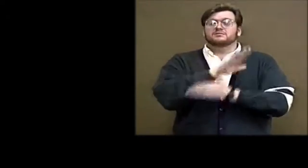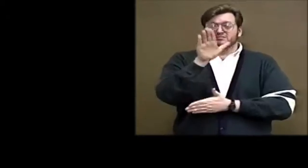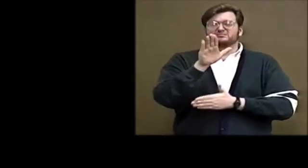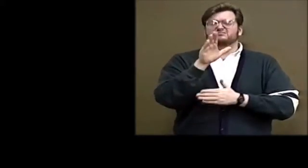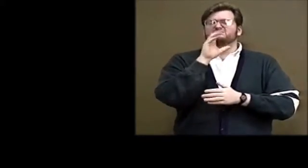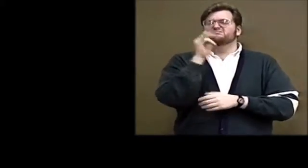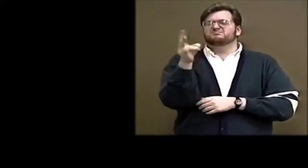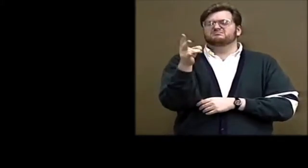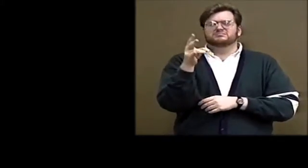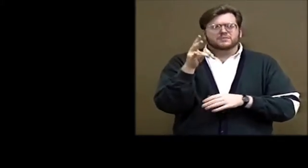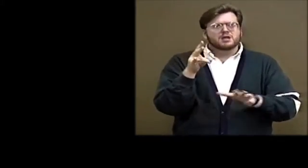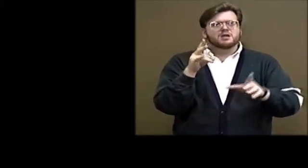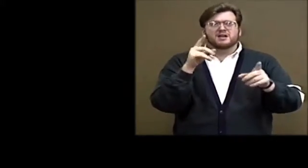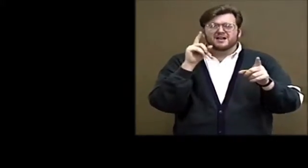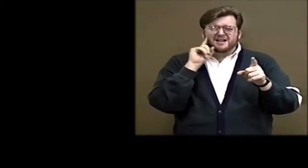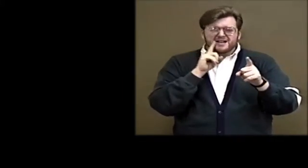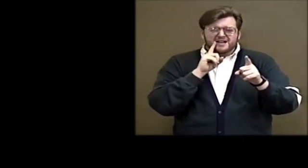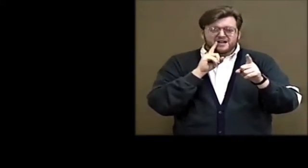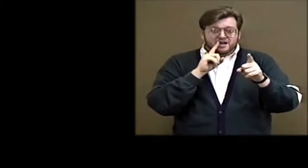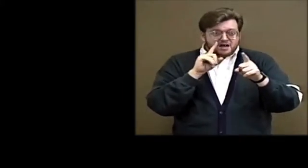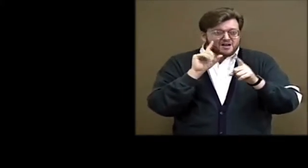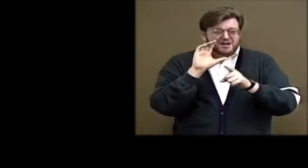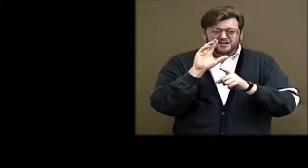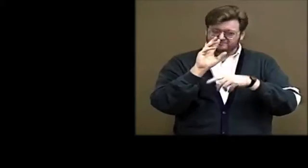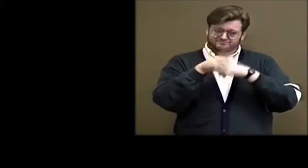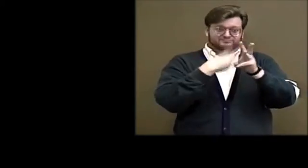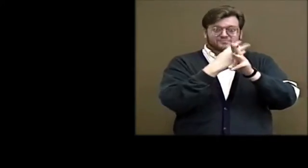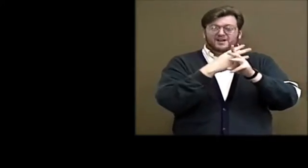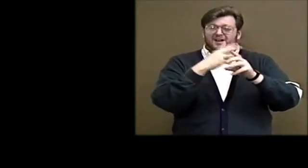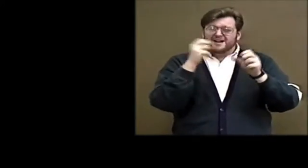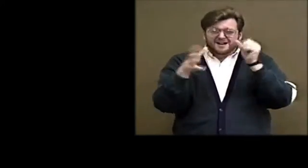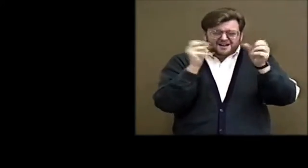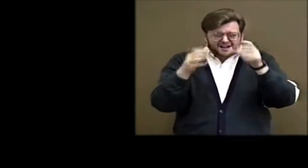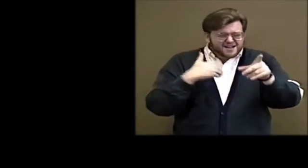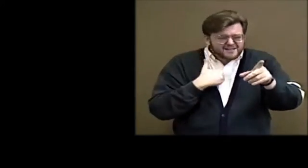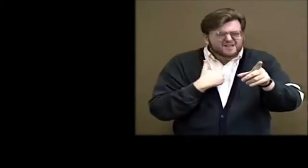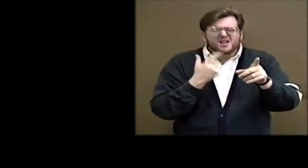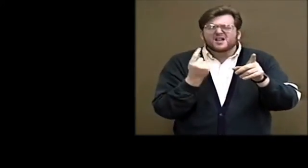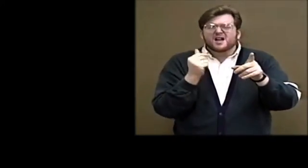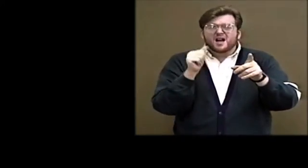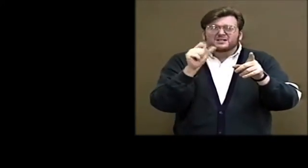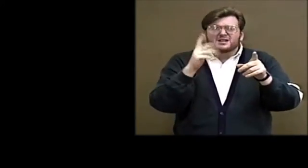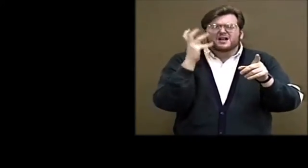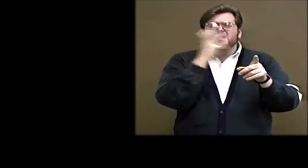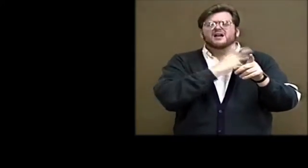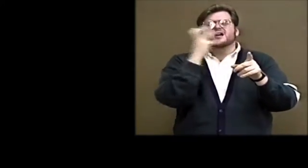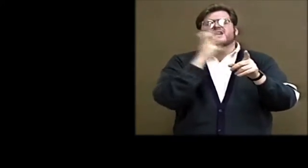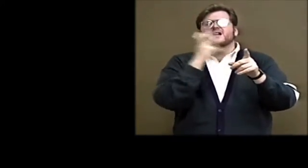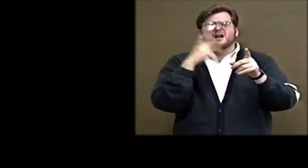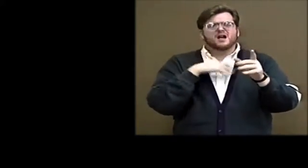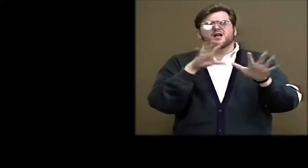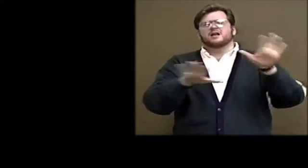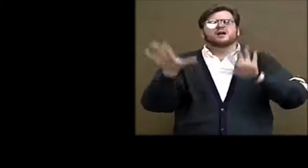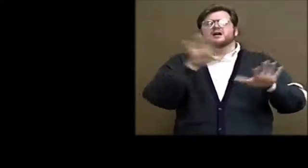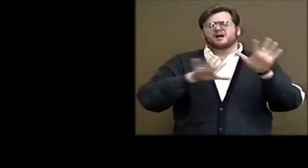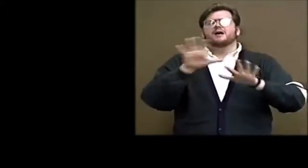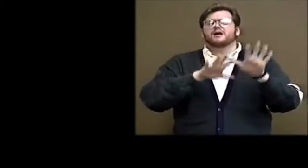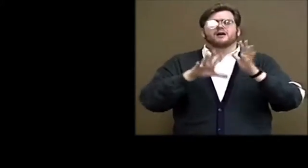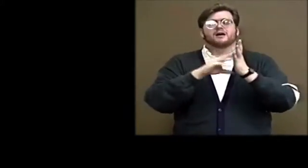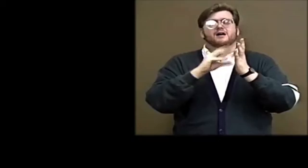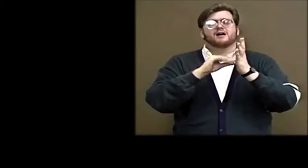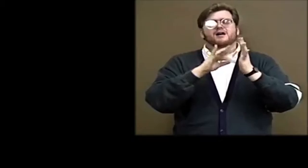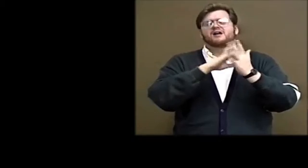to communicate. I was amazed by it, completely taken back by the language just by watching it. I started to learn American Sign Language and